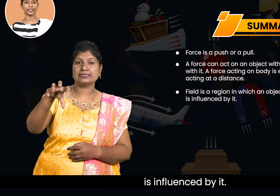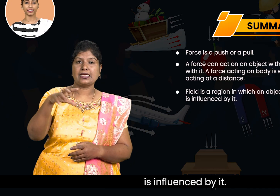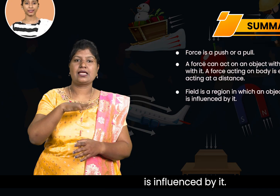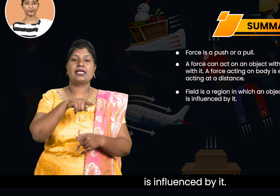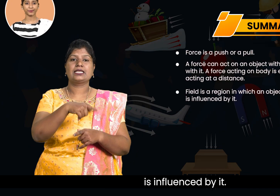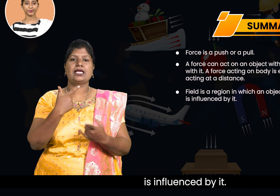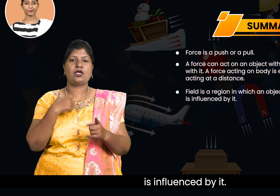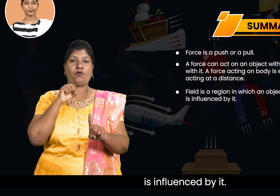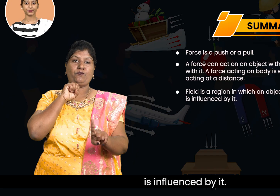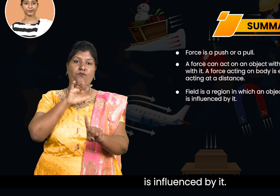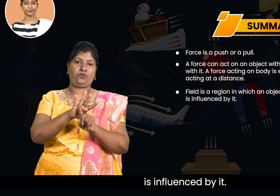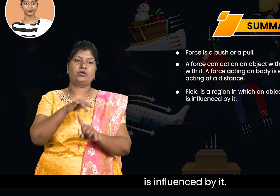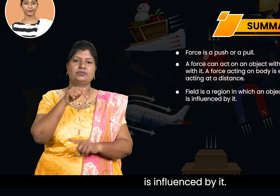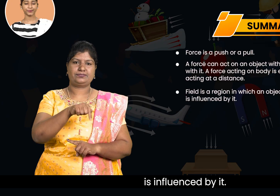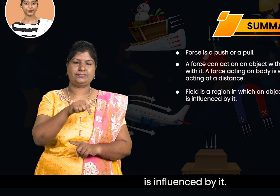by it.